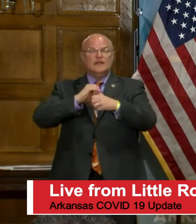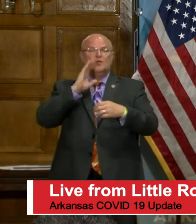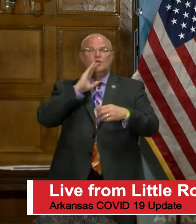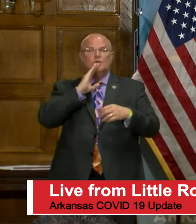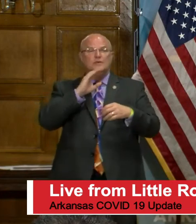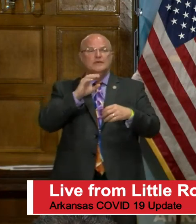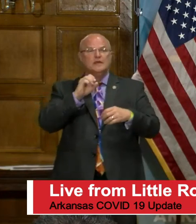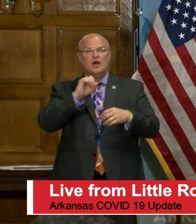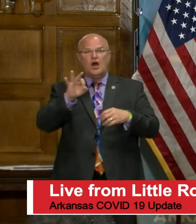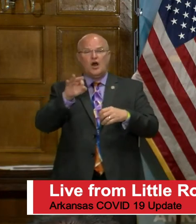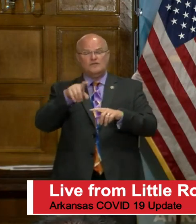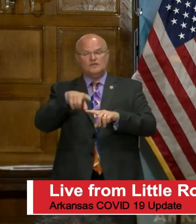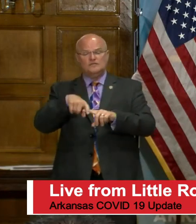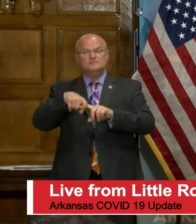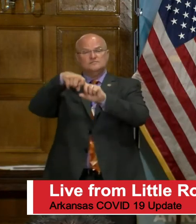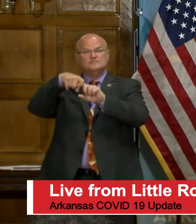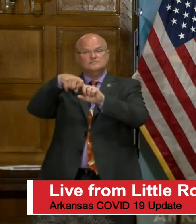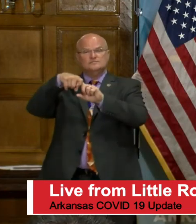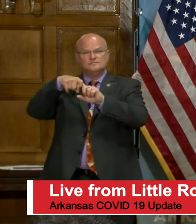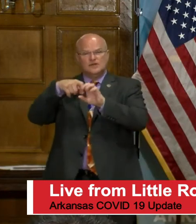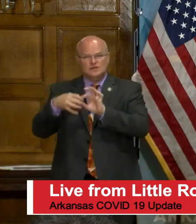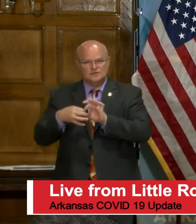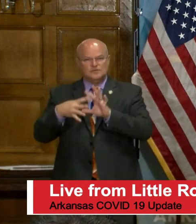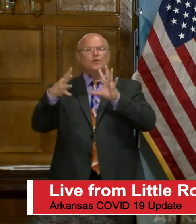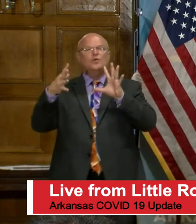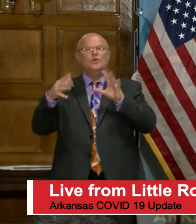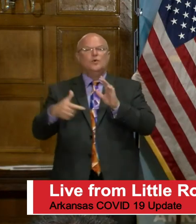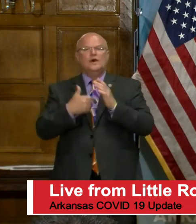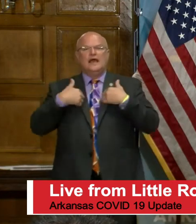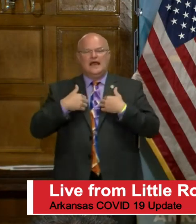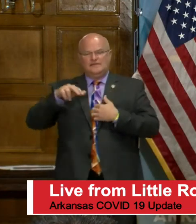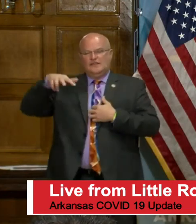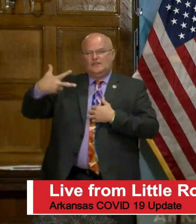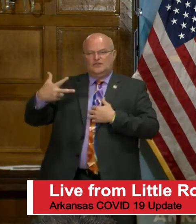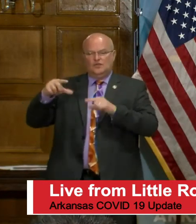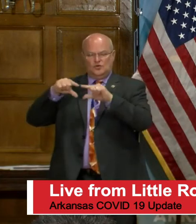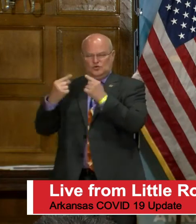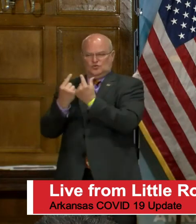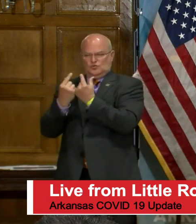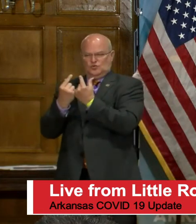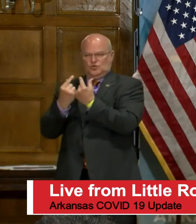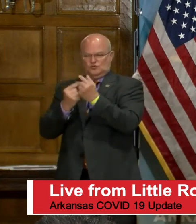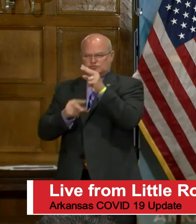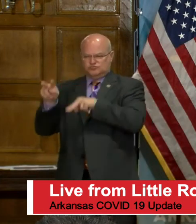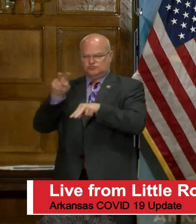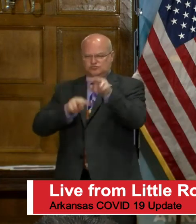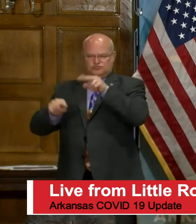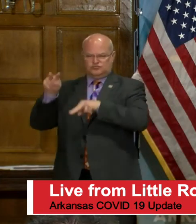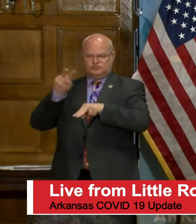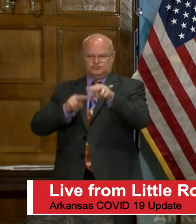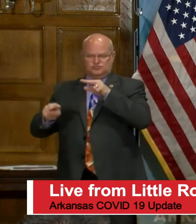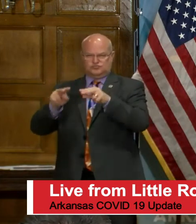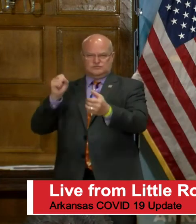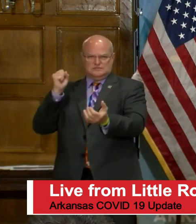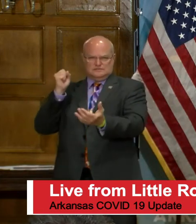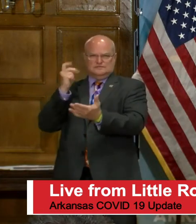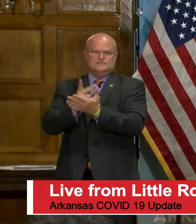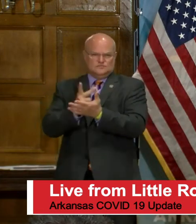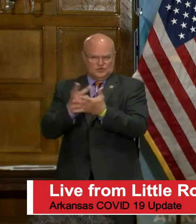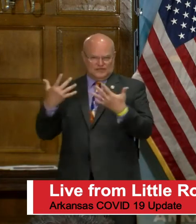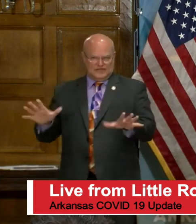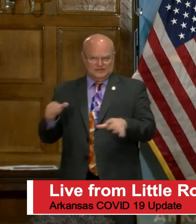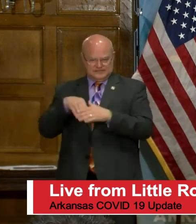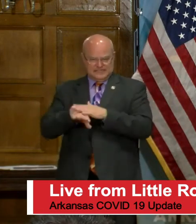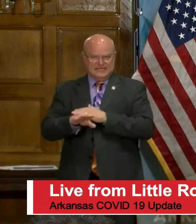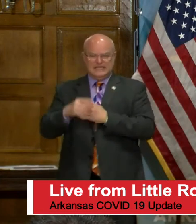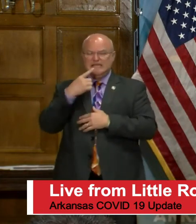be taken off of pause once we have the third-party forensic expert that